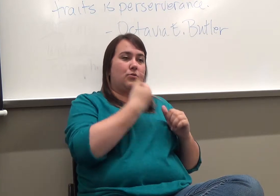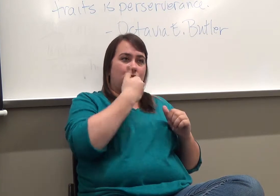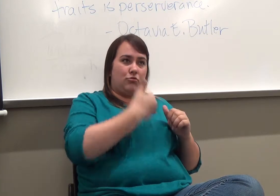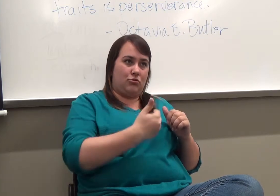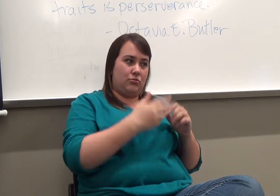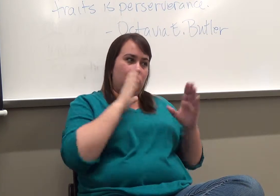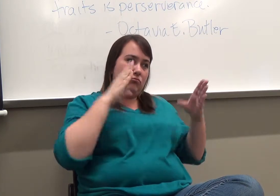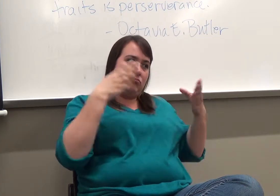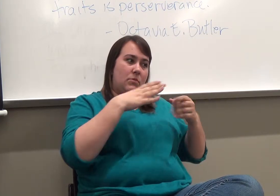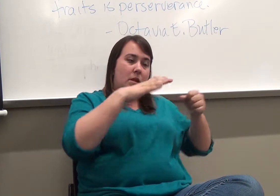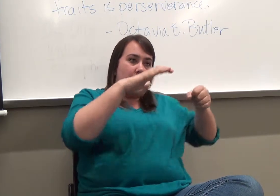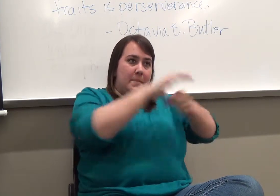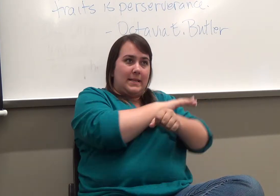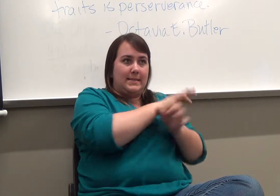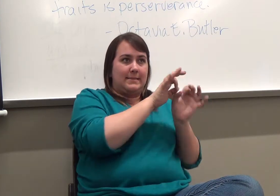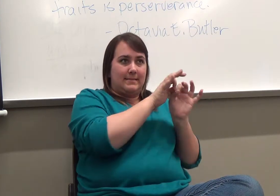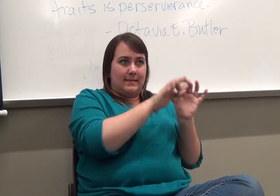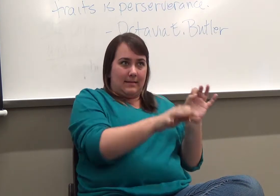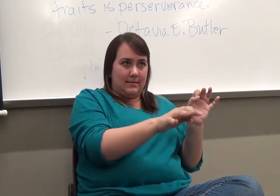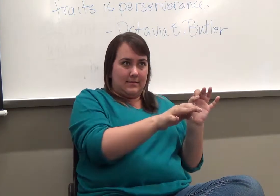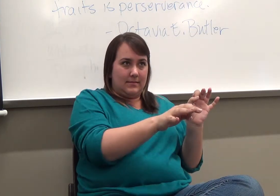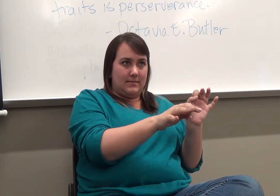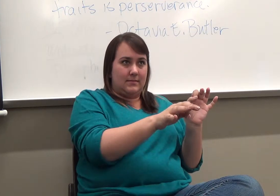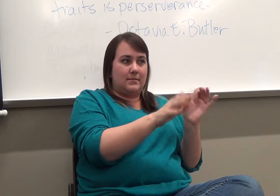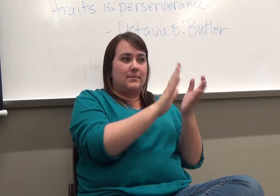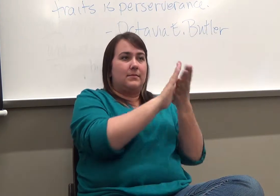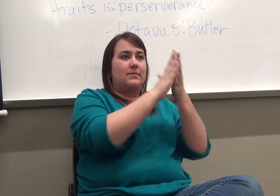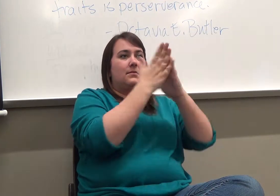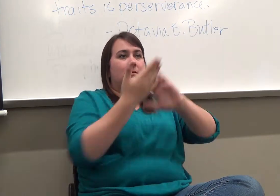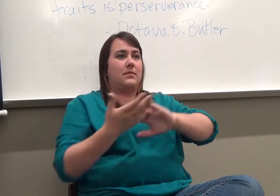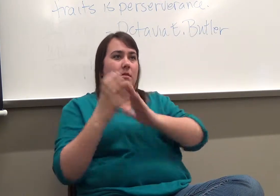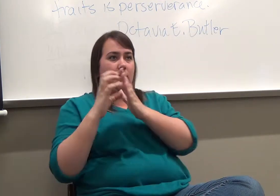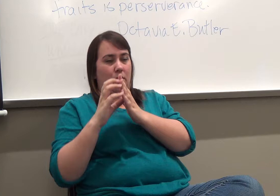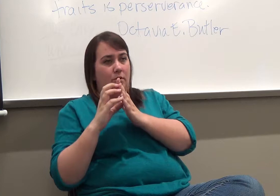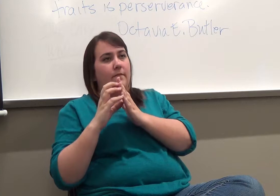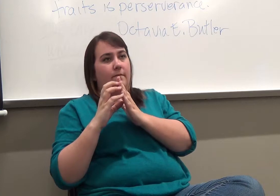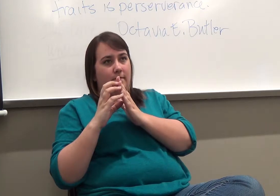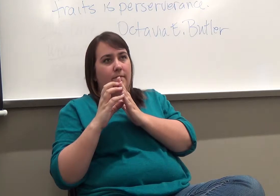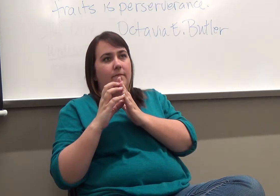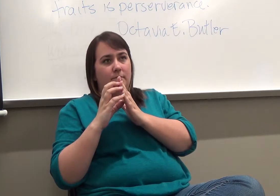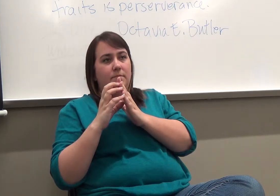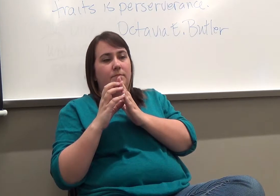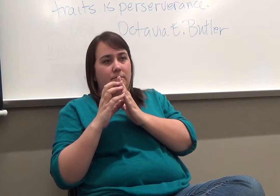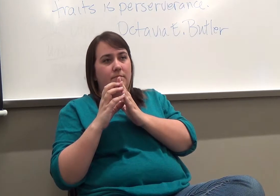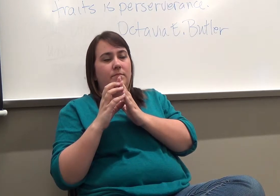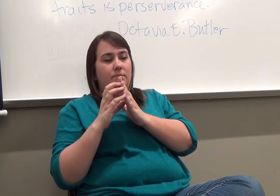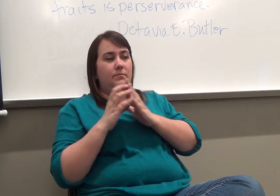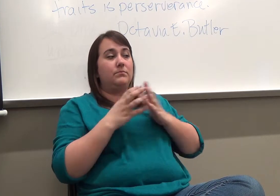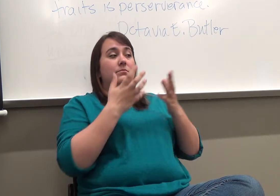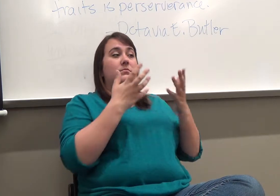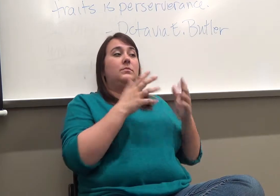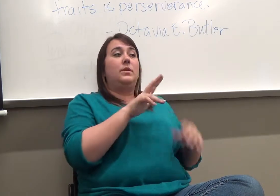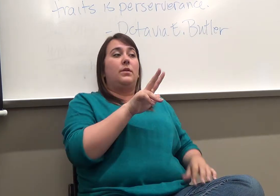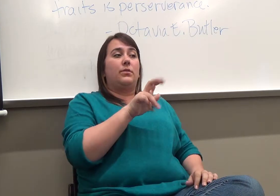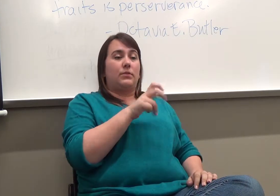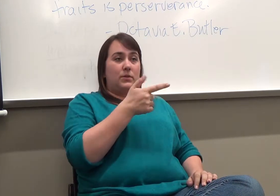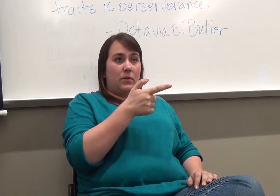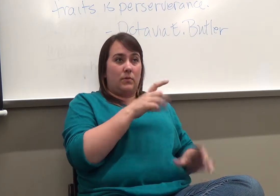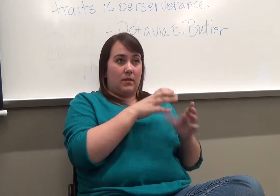complete sentences, which I just very quickly read, and then building a paragraph. So when you come out of my 321 class, you